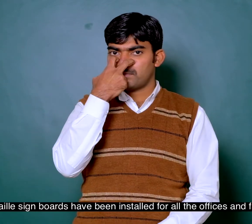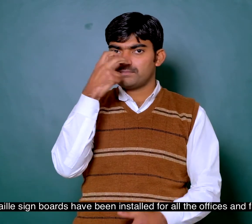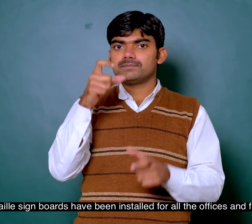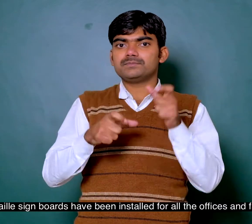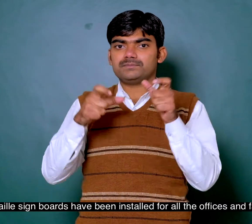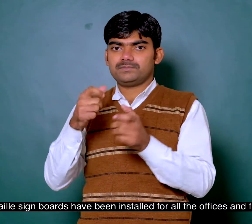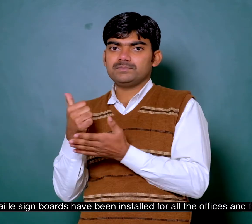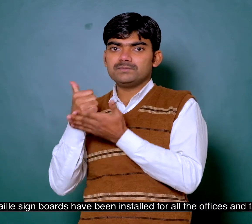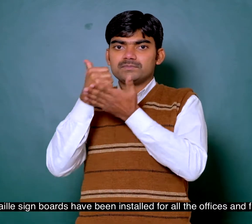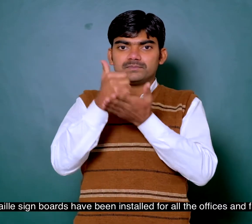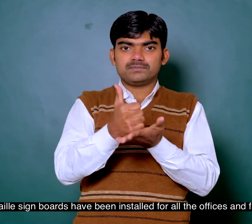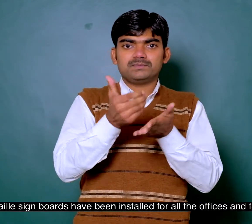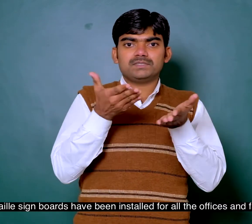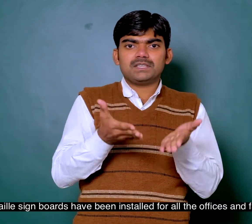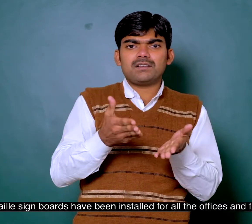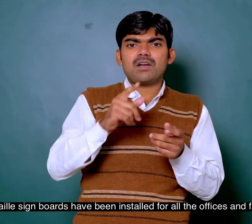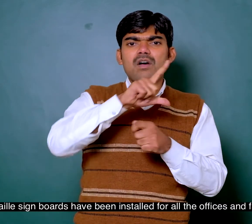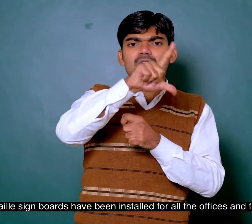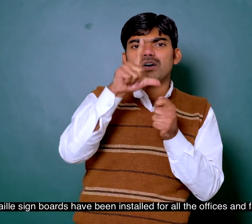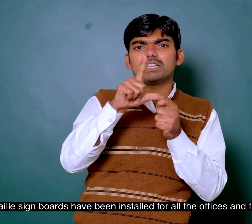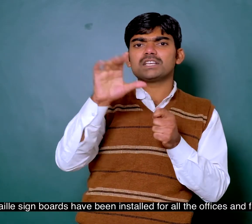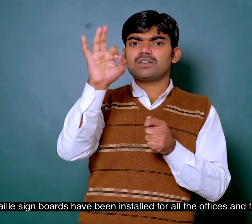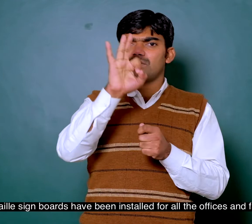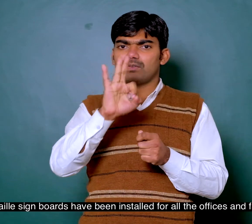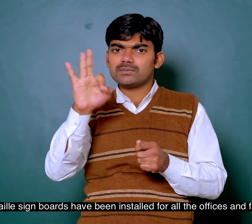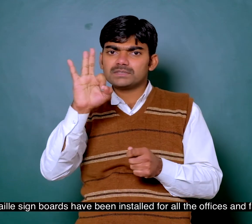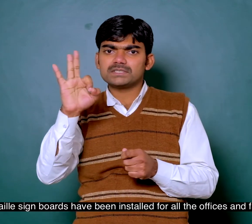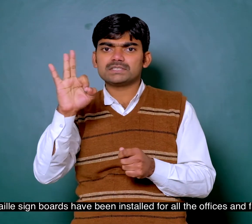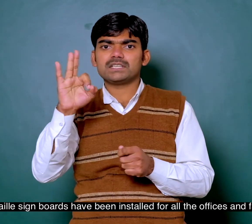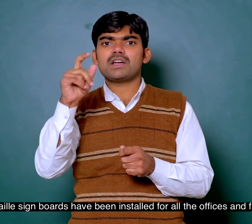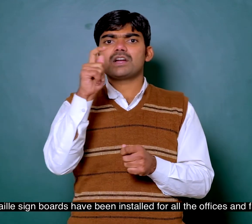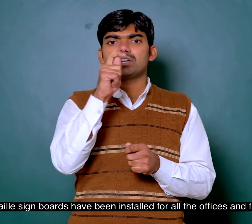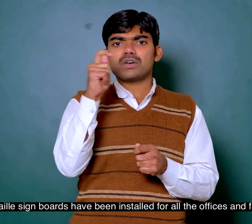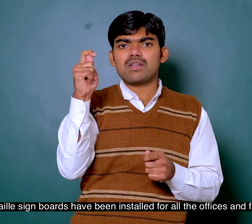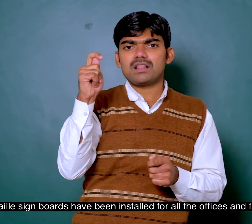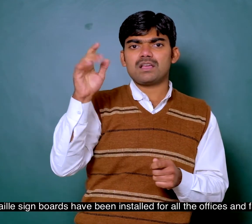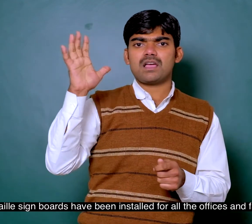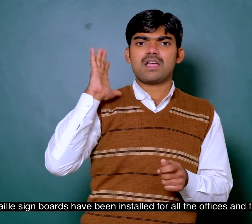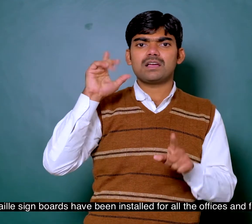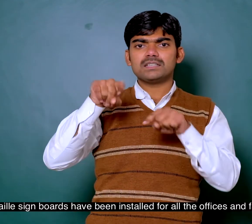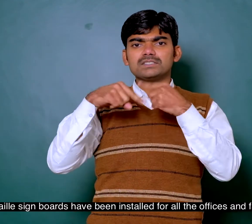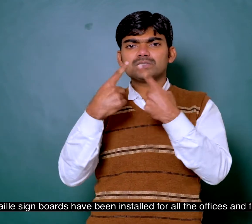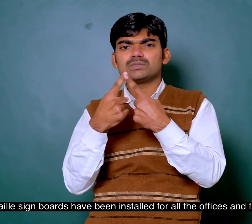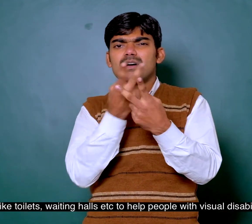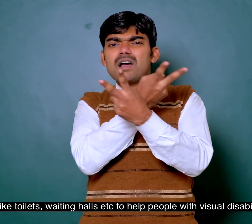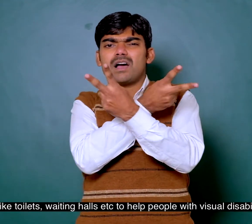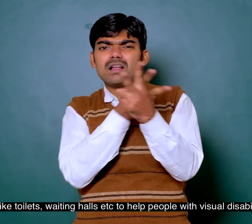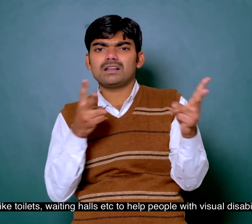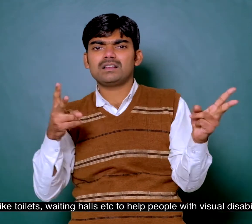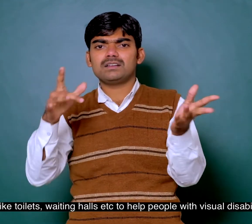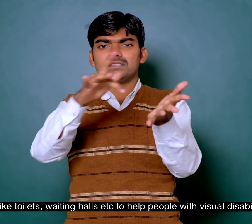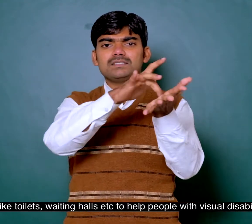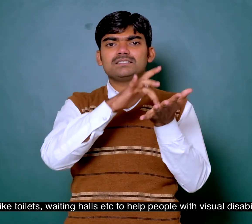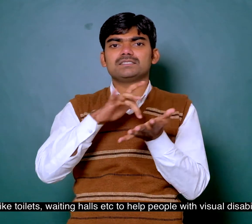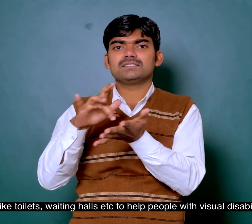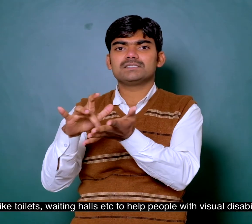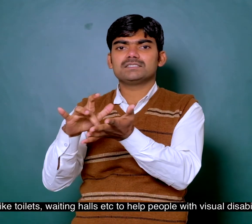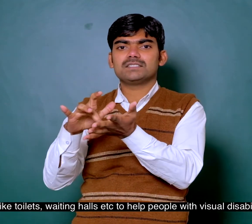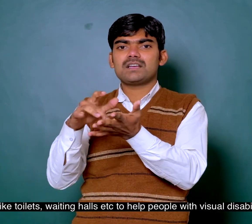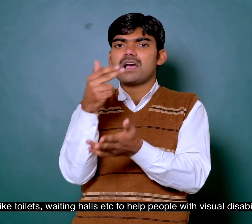Braille signboards have been installed for all the offices and facilities like toilets, waiting halls,